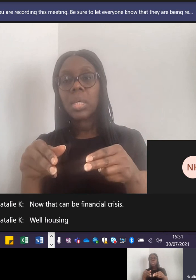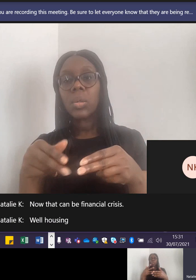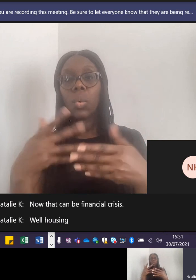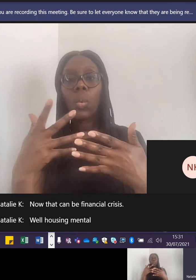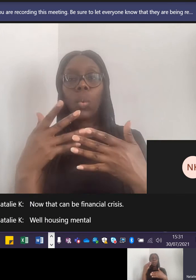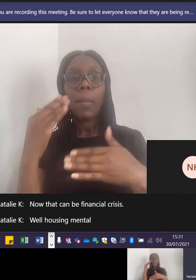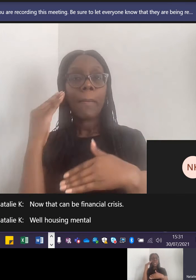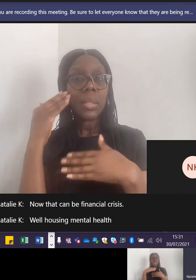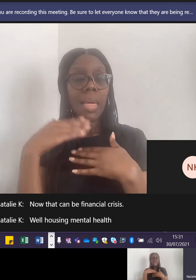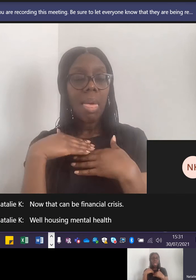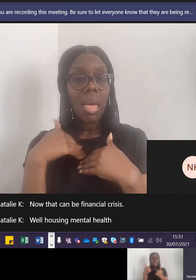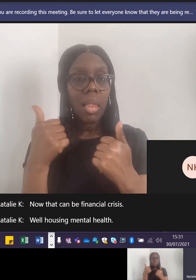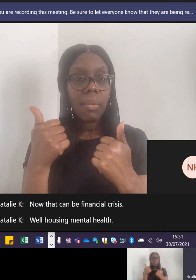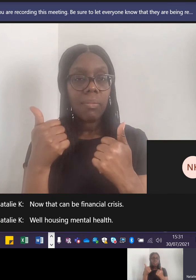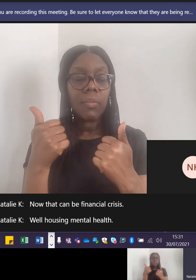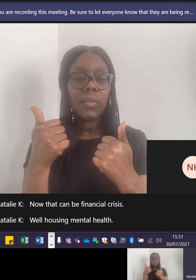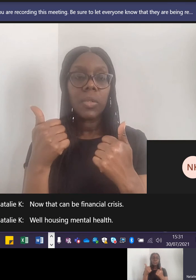mental health,